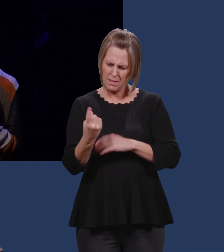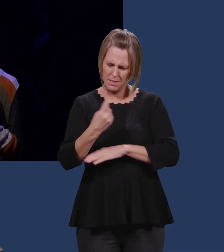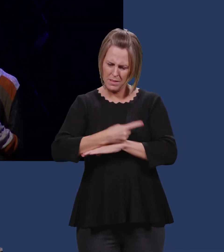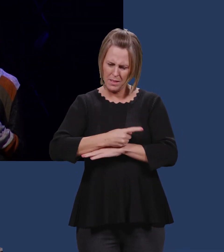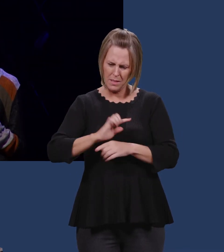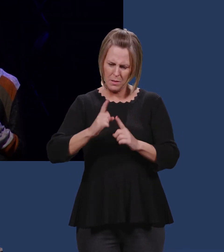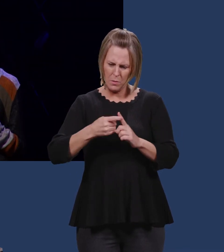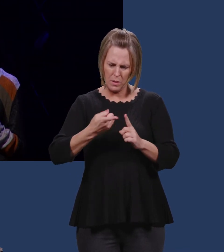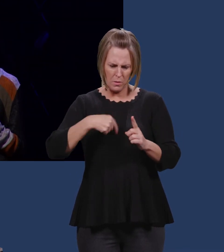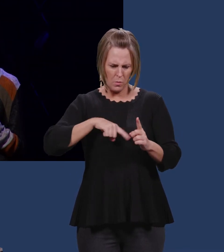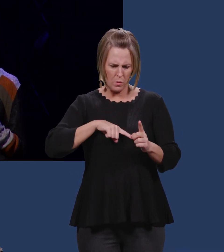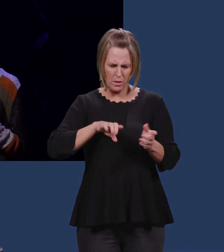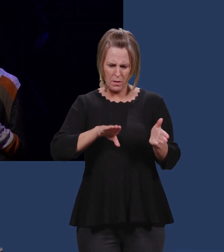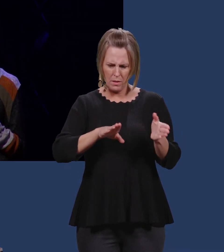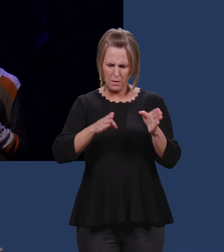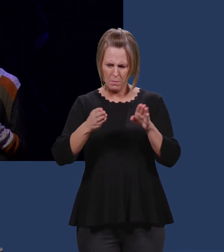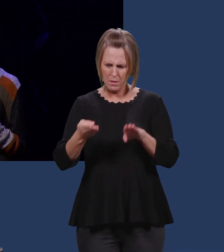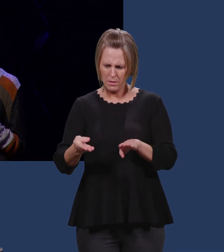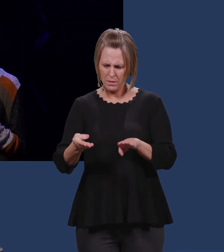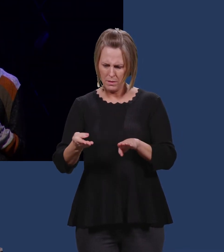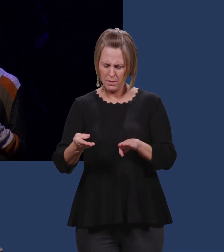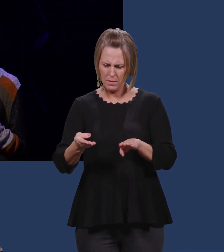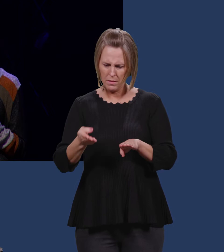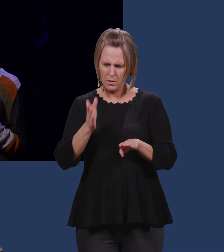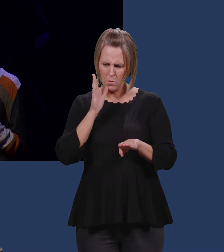this division will come to an end.